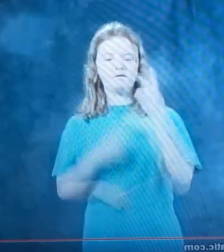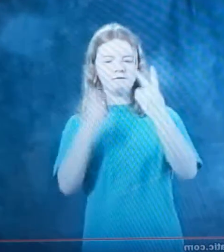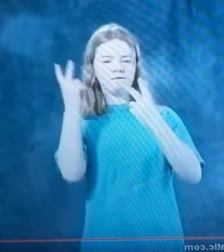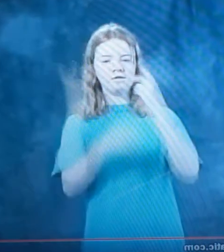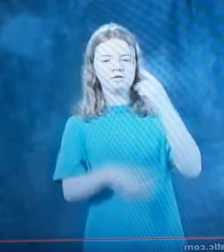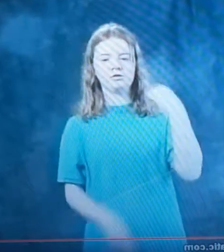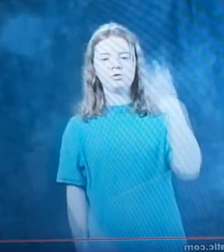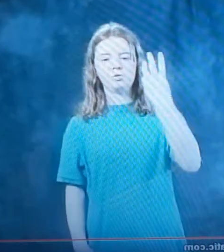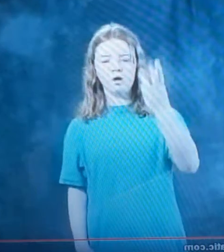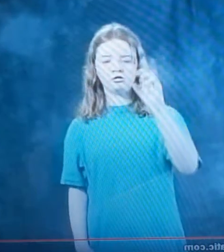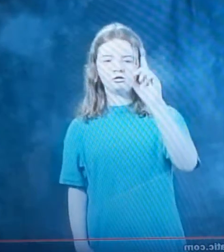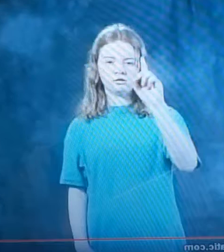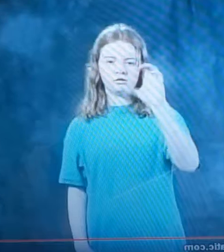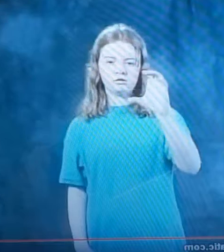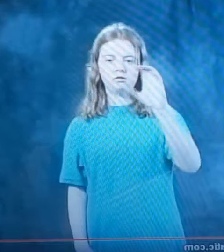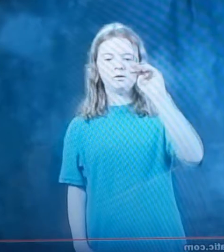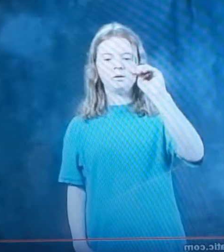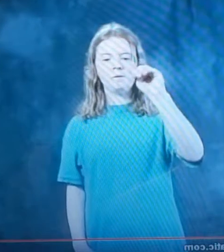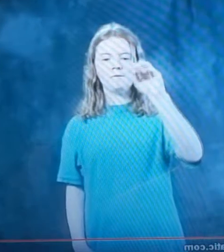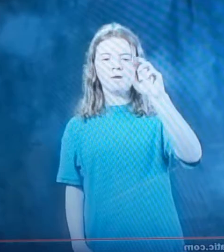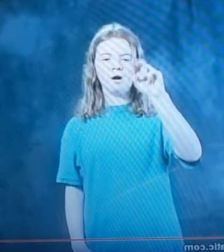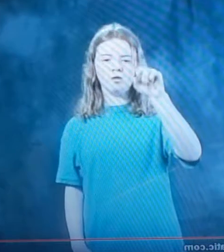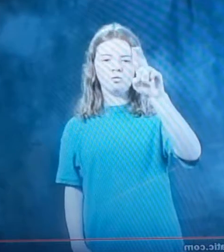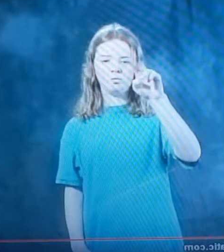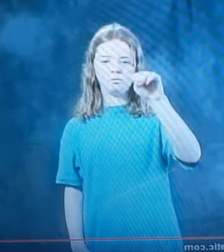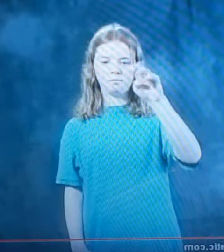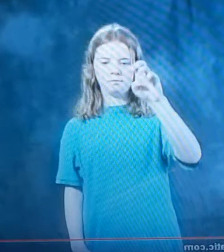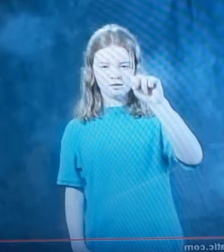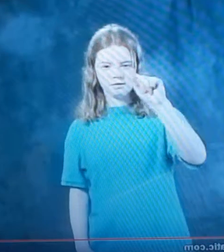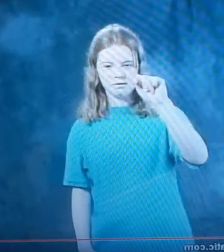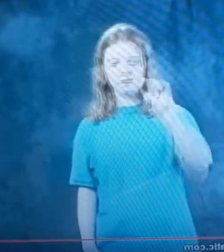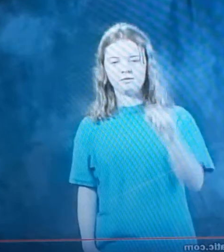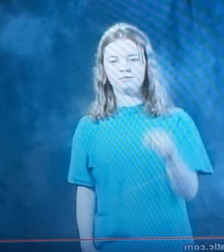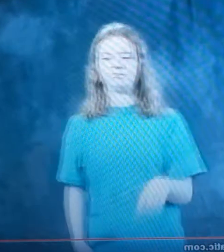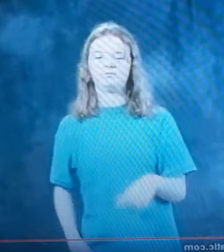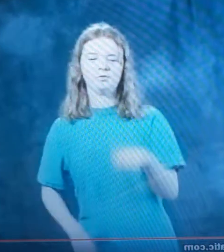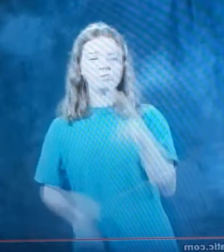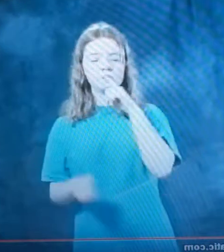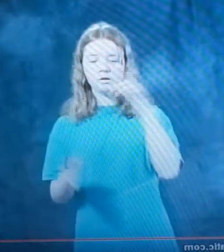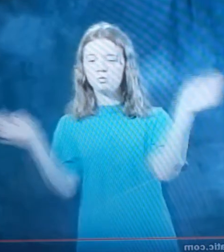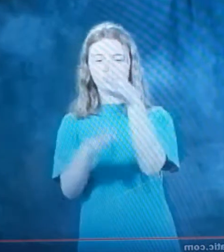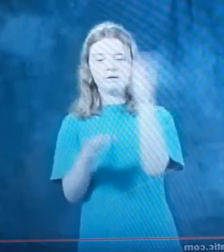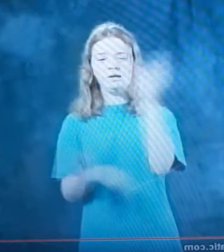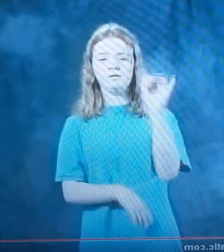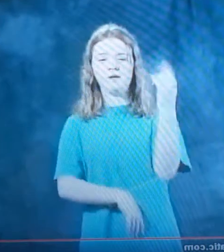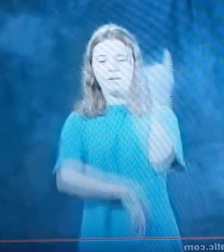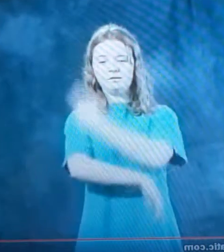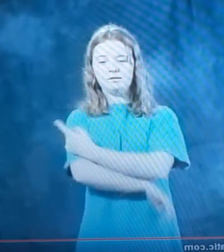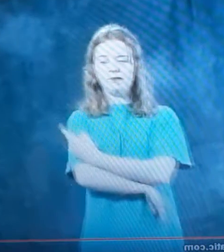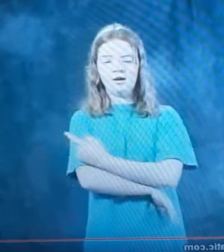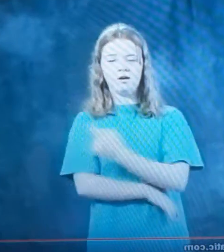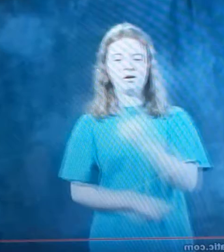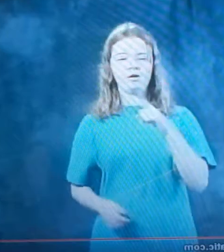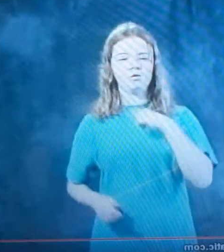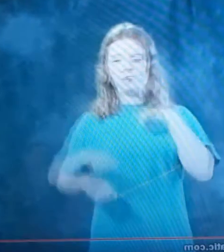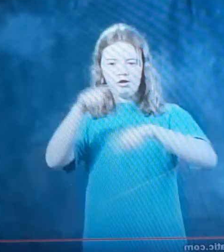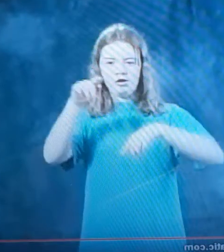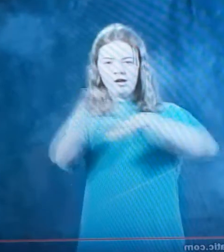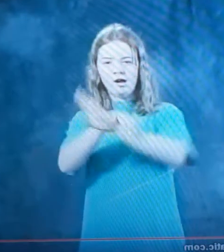After that, we visited Washington, D.C. Monument. It was really windy that day, so we